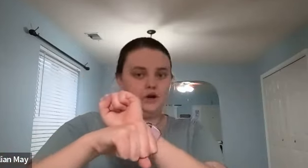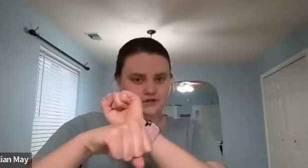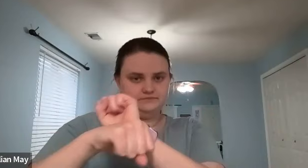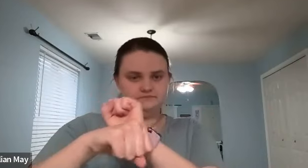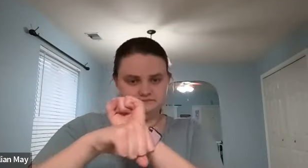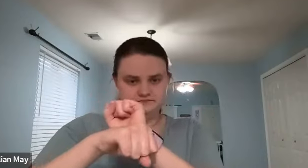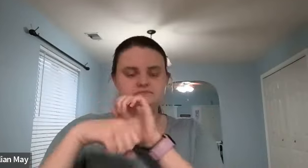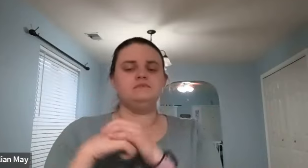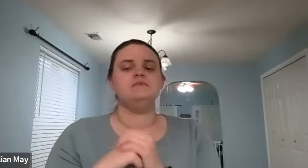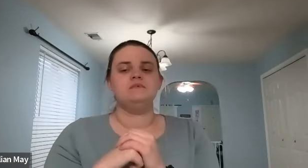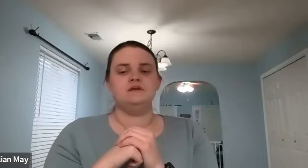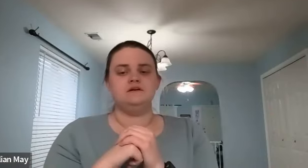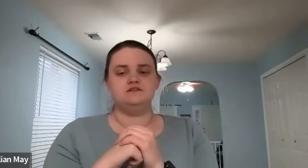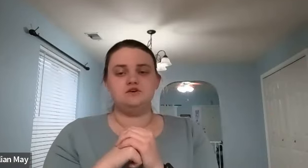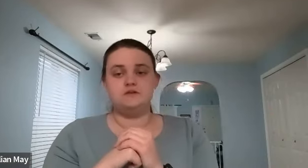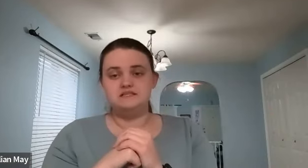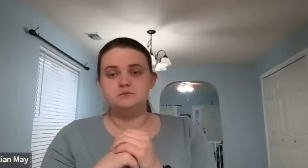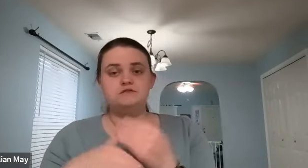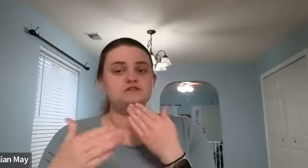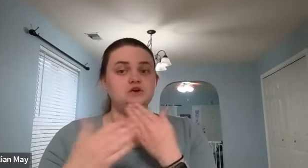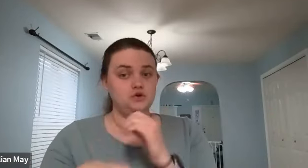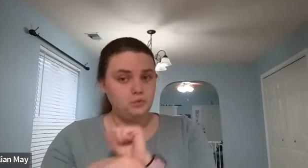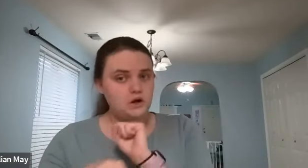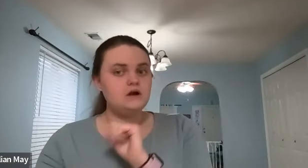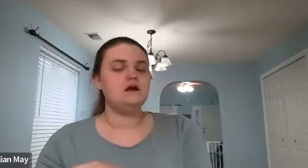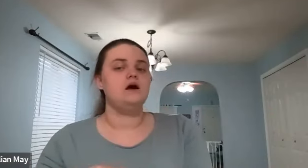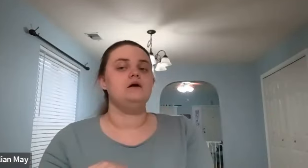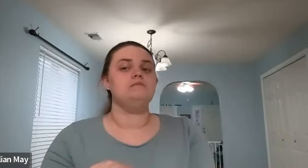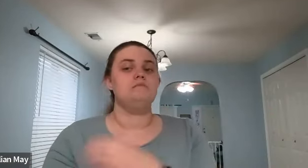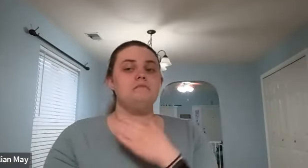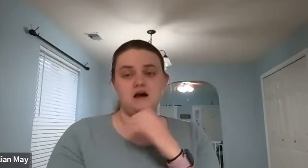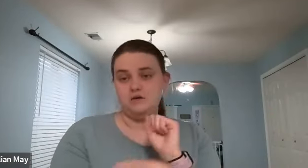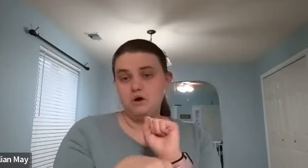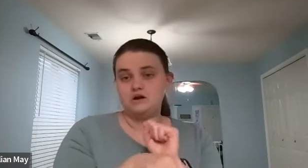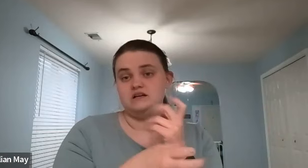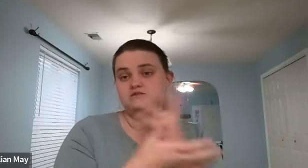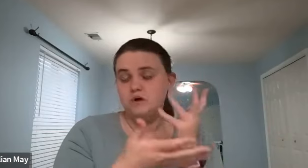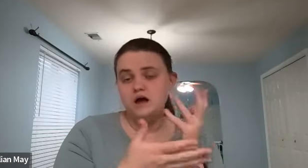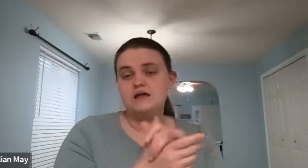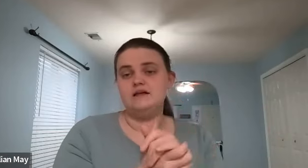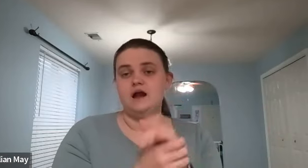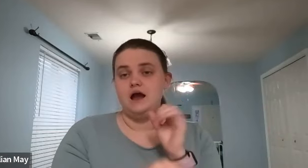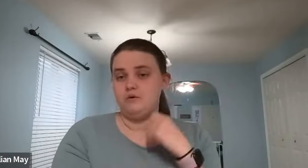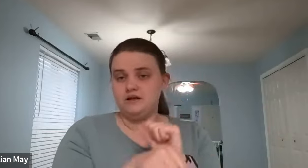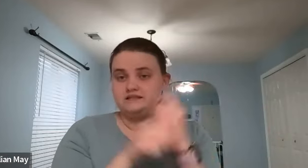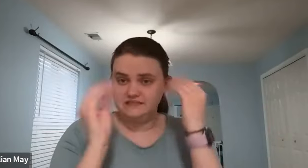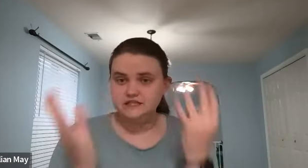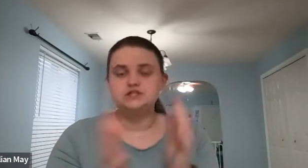work. So this could be for saying good work. My work is what? Like I work as a